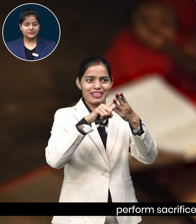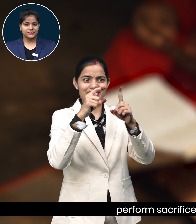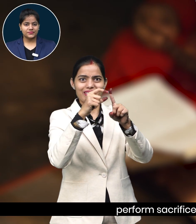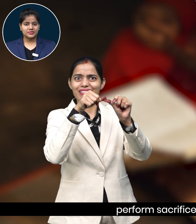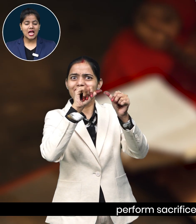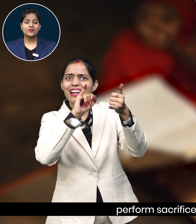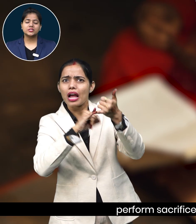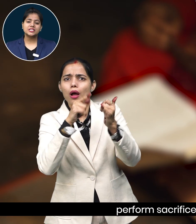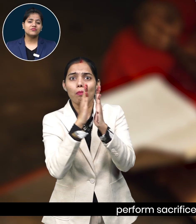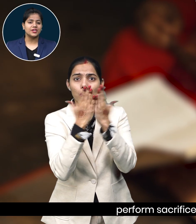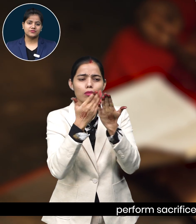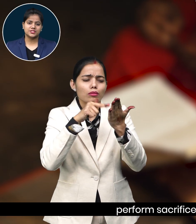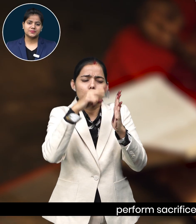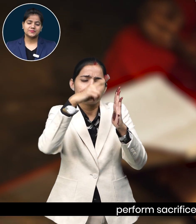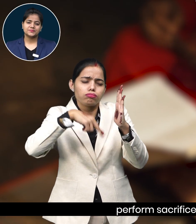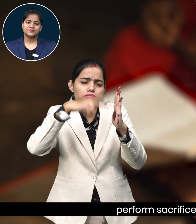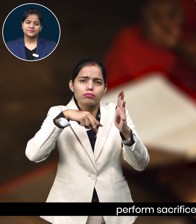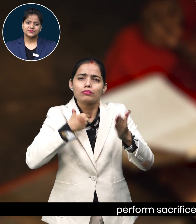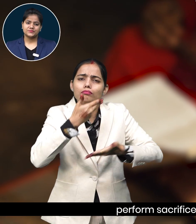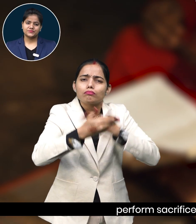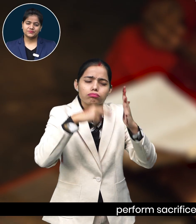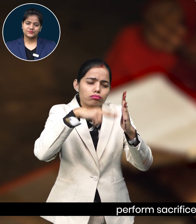sacrifices, and receive gifts.